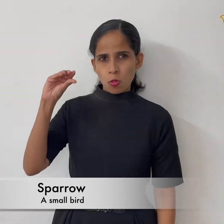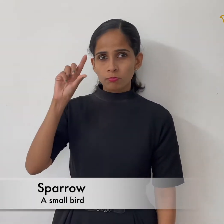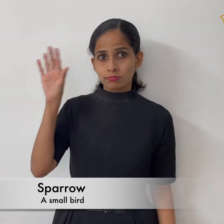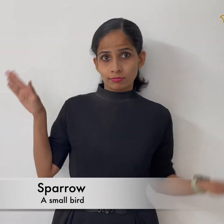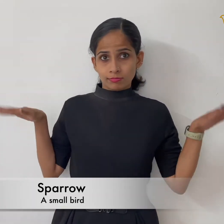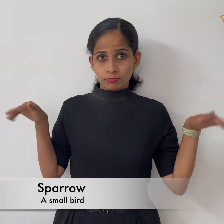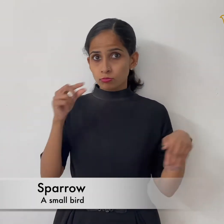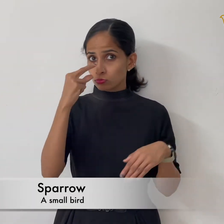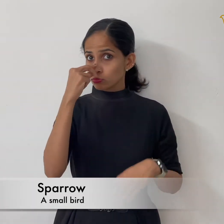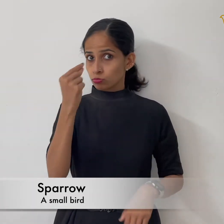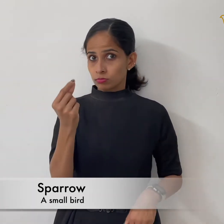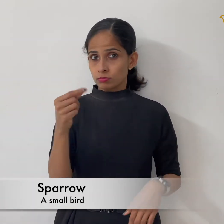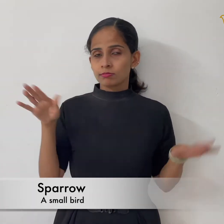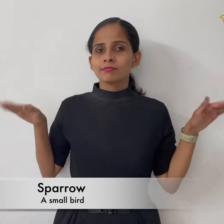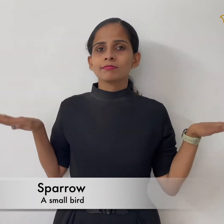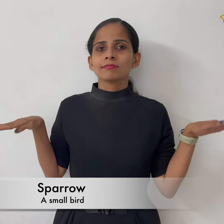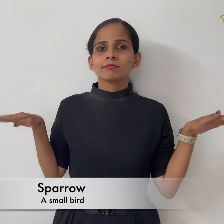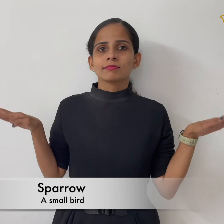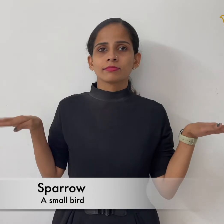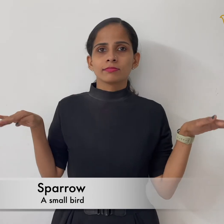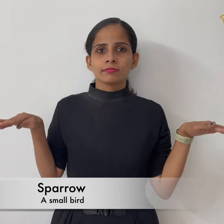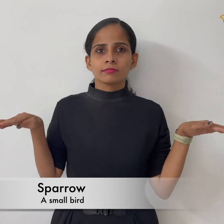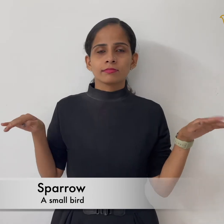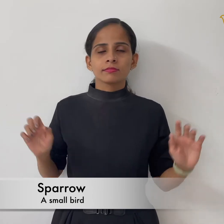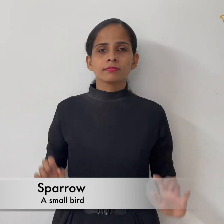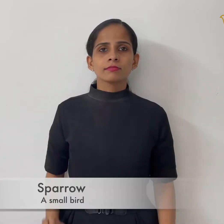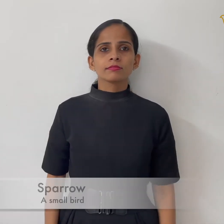Sparrow, a small bird.